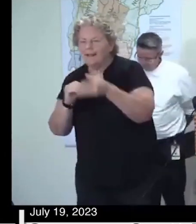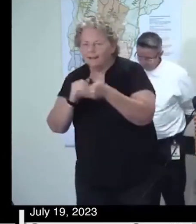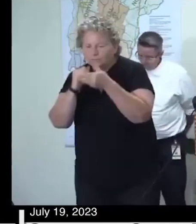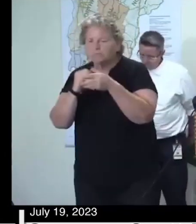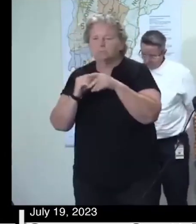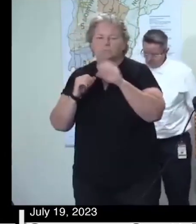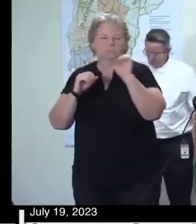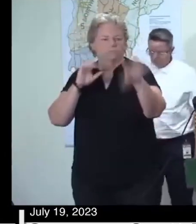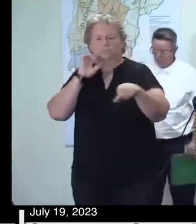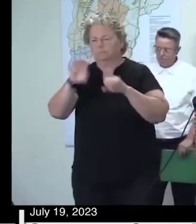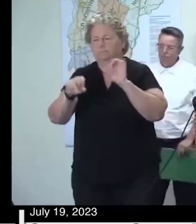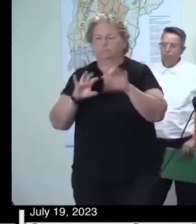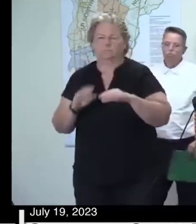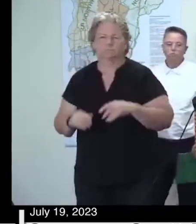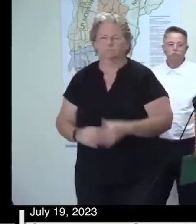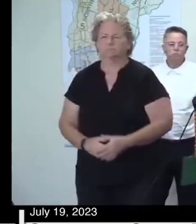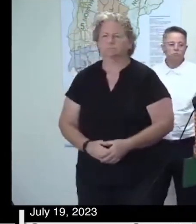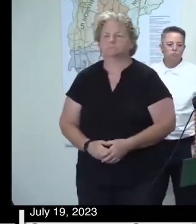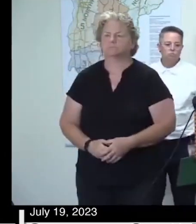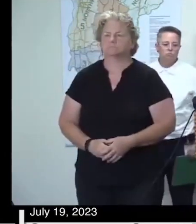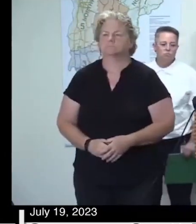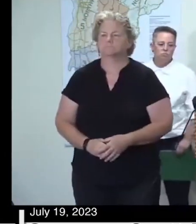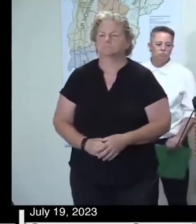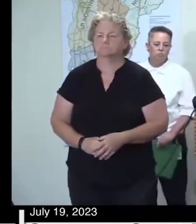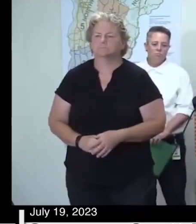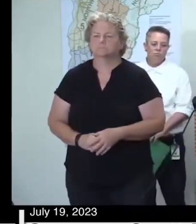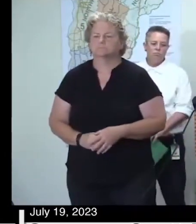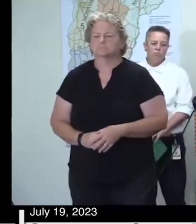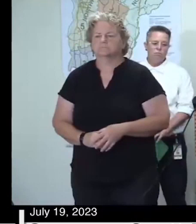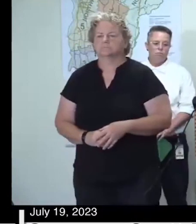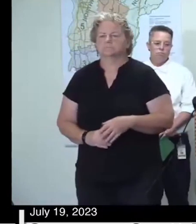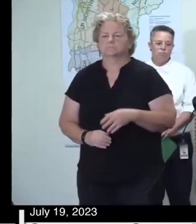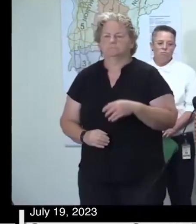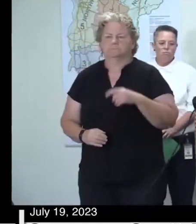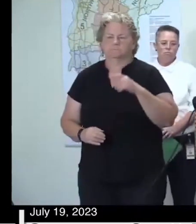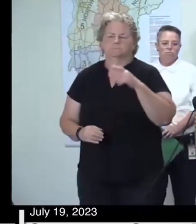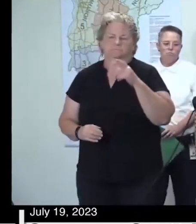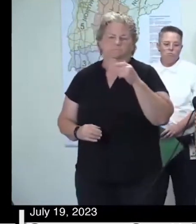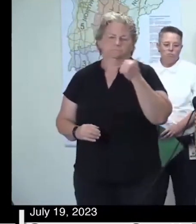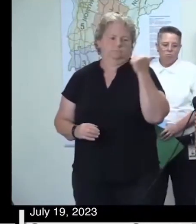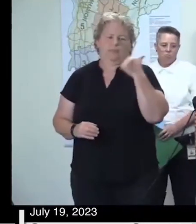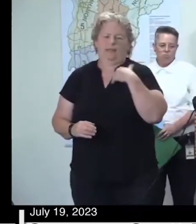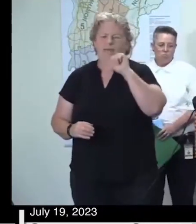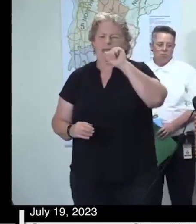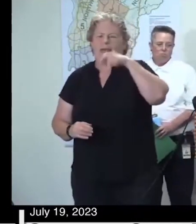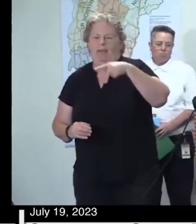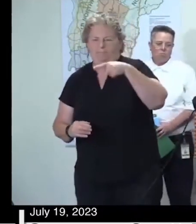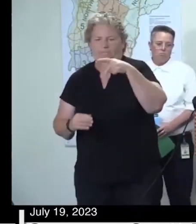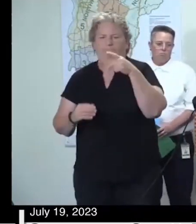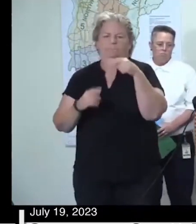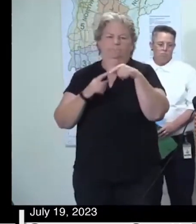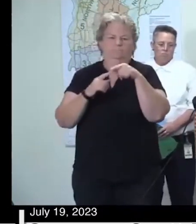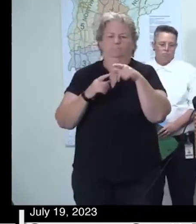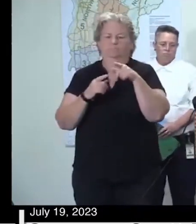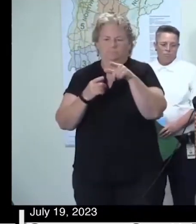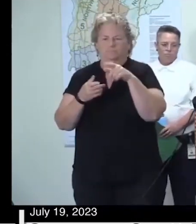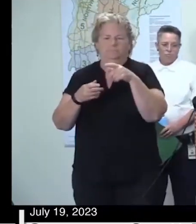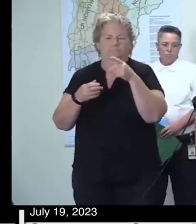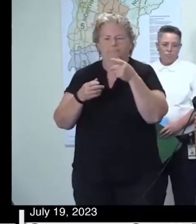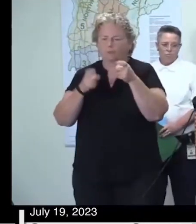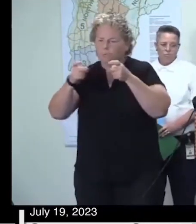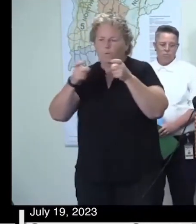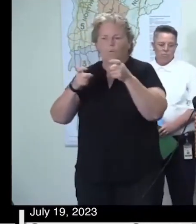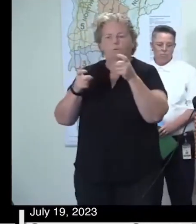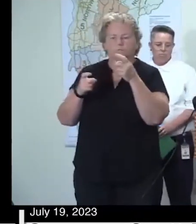that remain open in the system. All of this information about volunteer coordination and debris